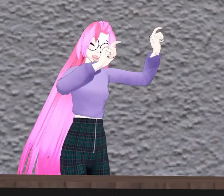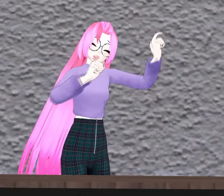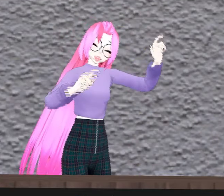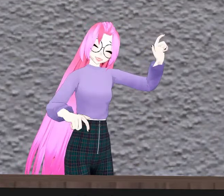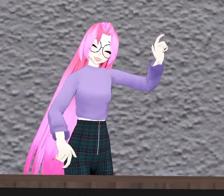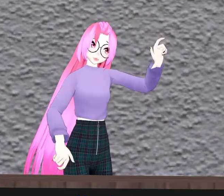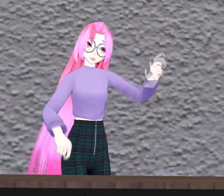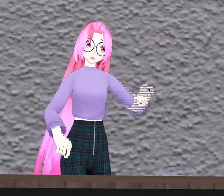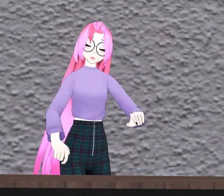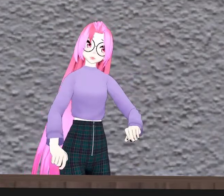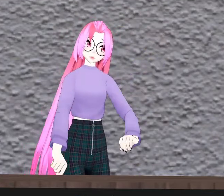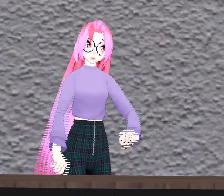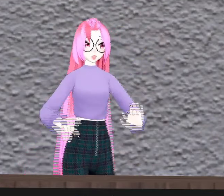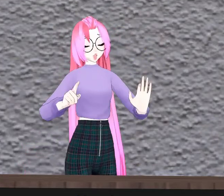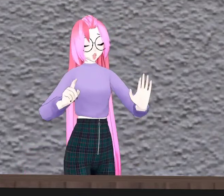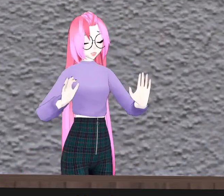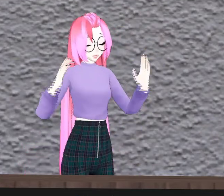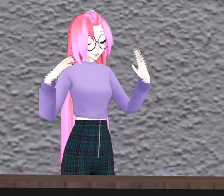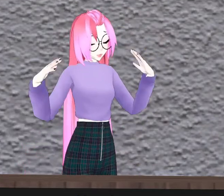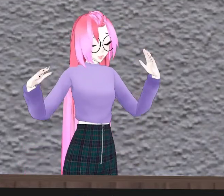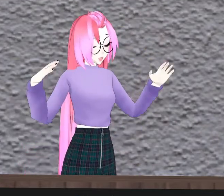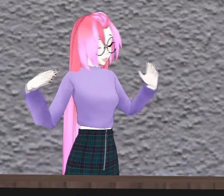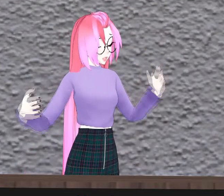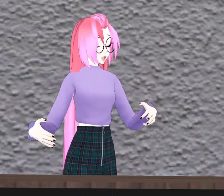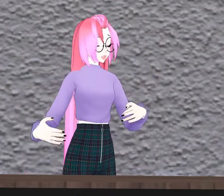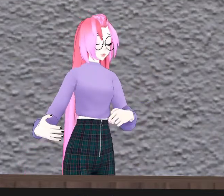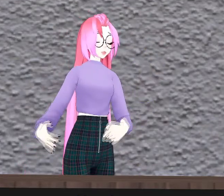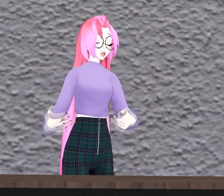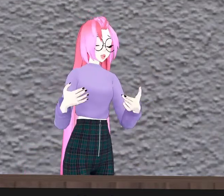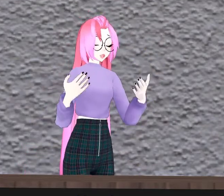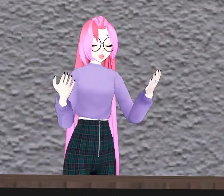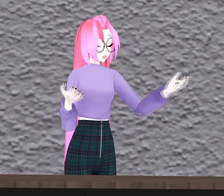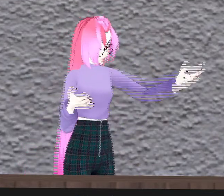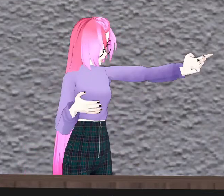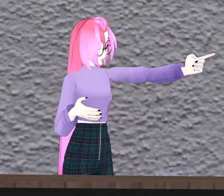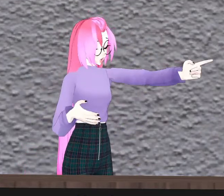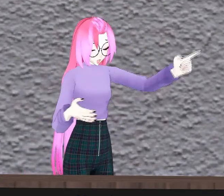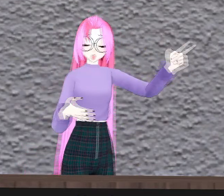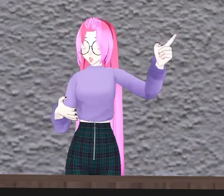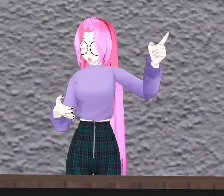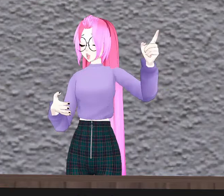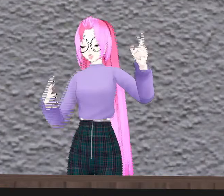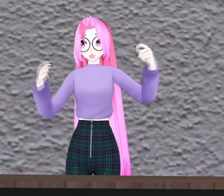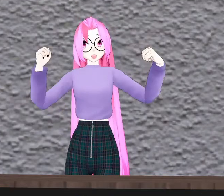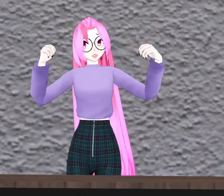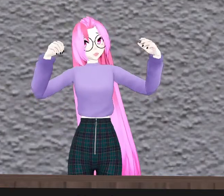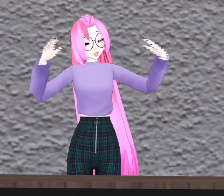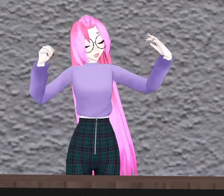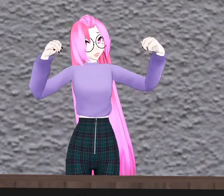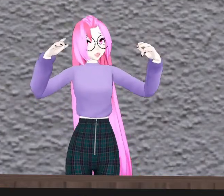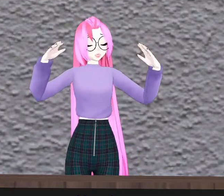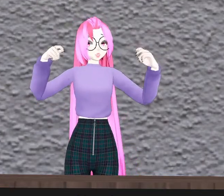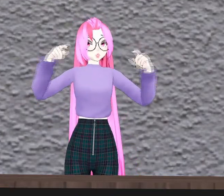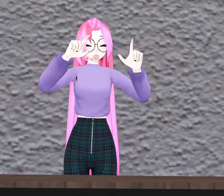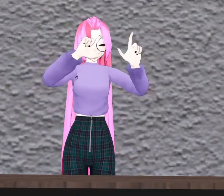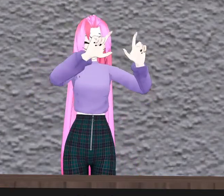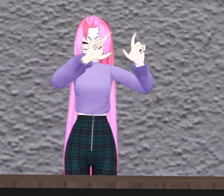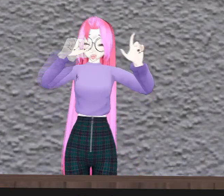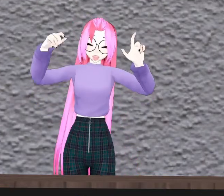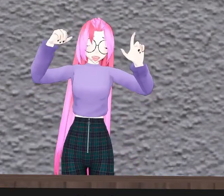wall? Besides the piercing noise, you might have known it. Yep, some of you guys are saying it flashes. There's a little light in